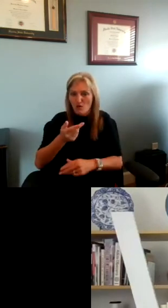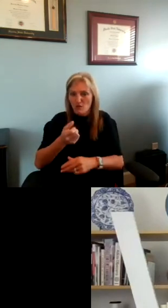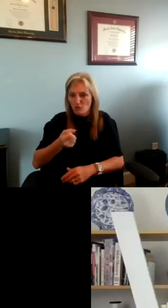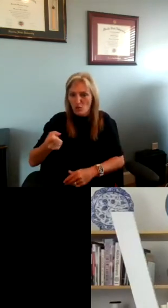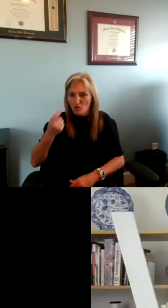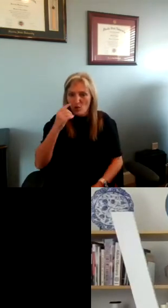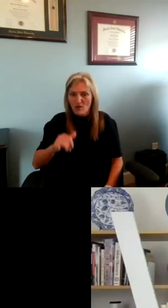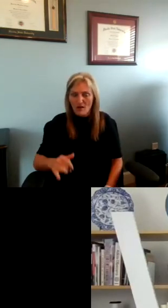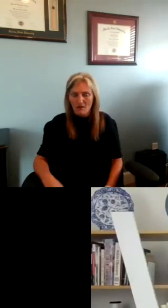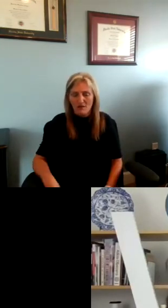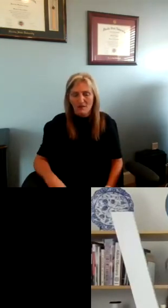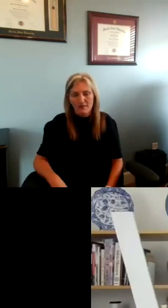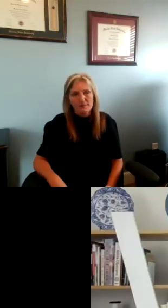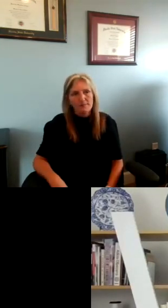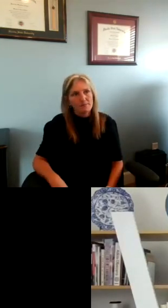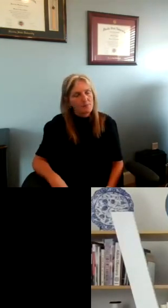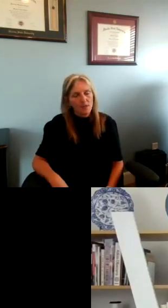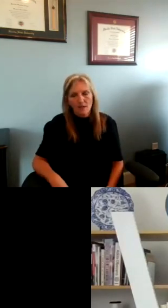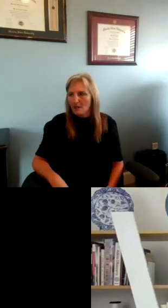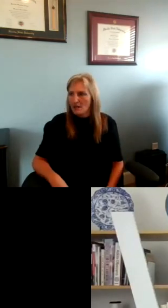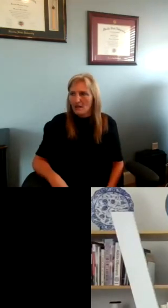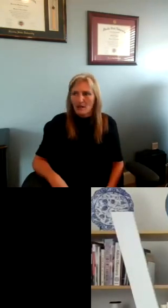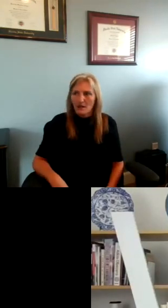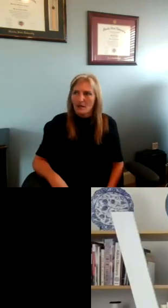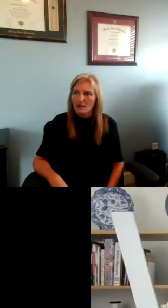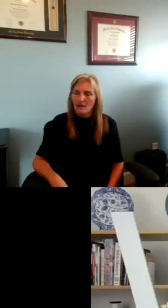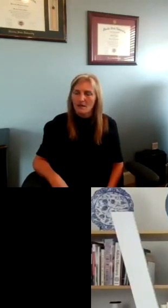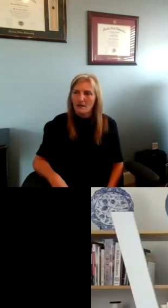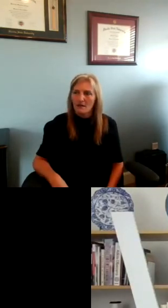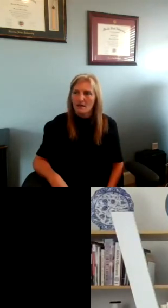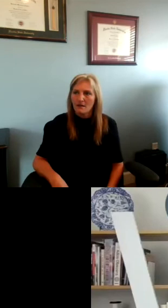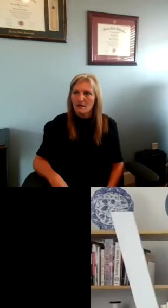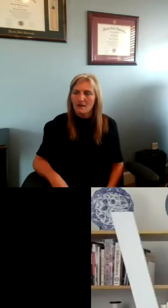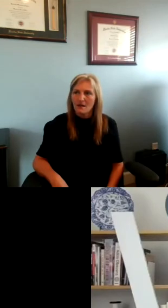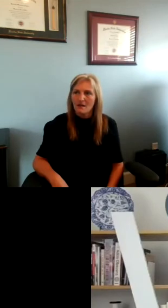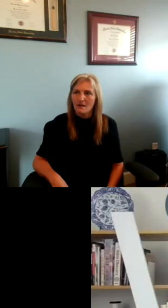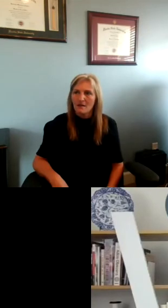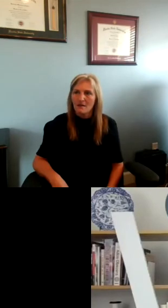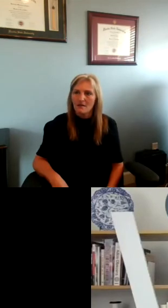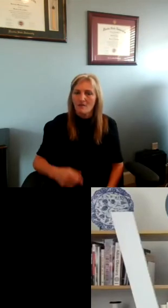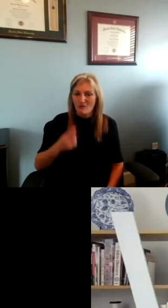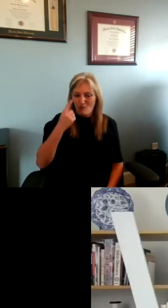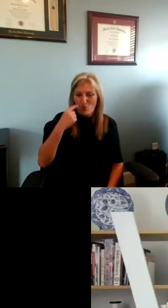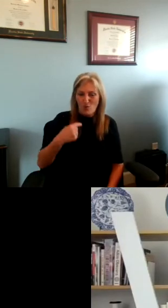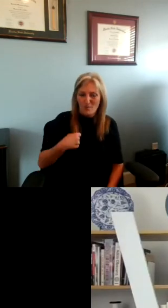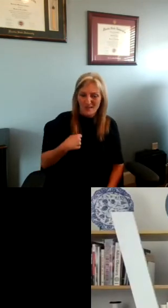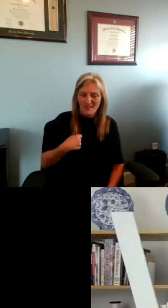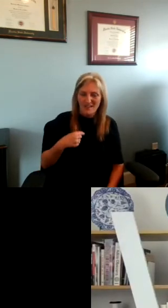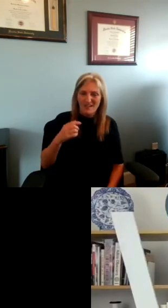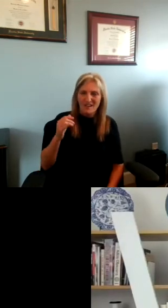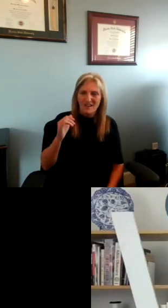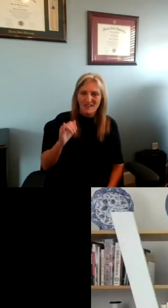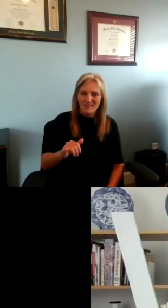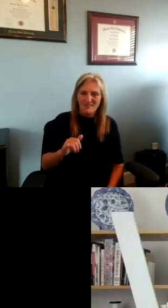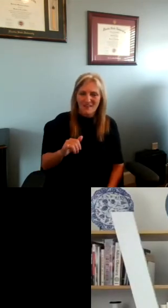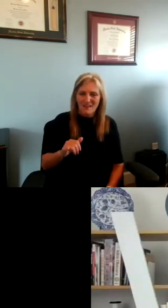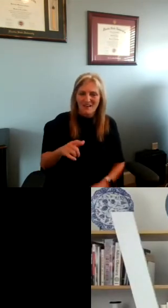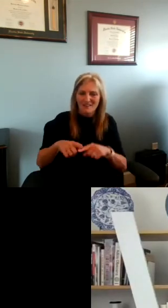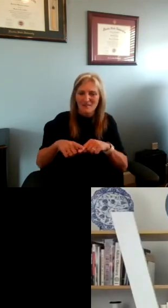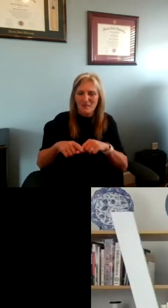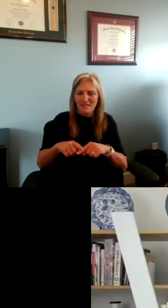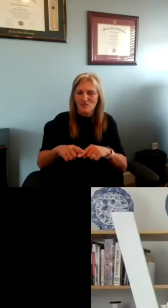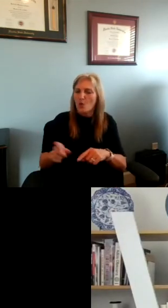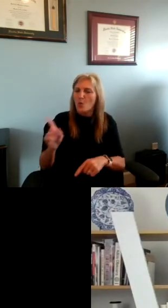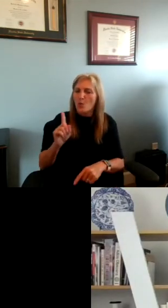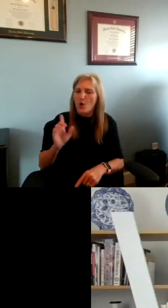That, you know, that for me is a question of where we get our values from and